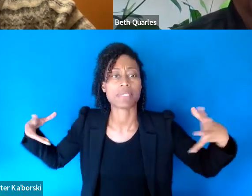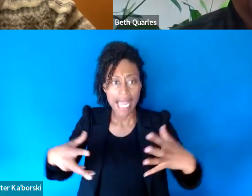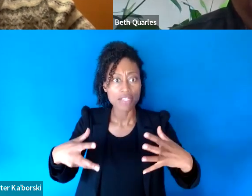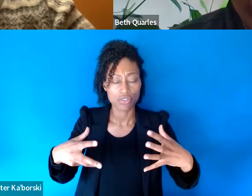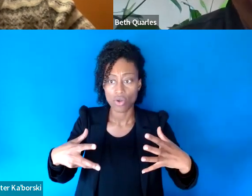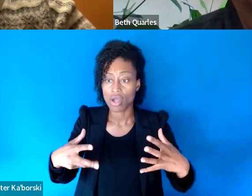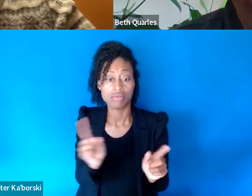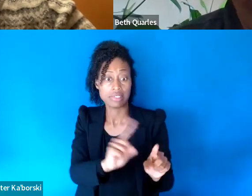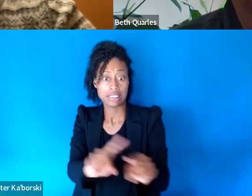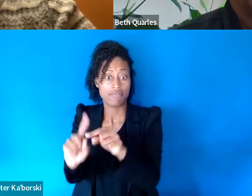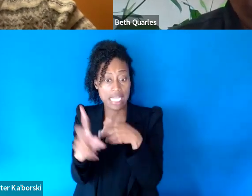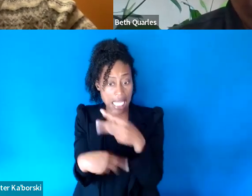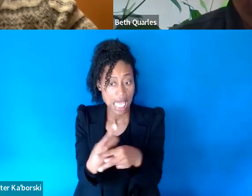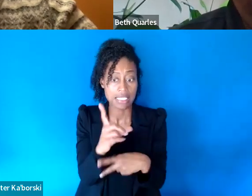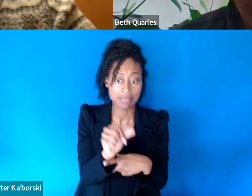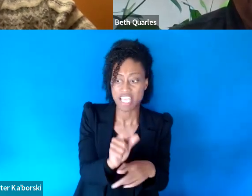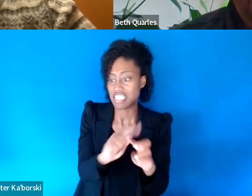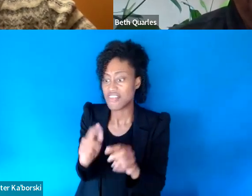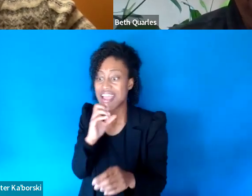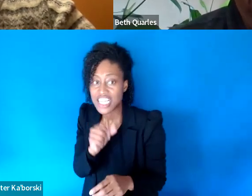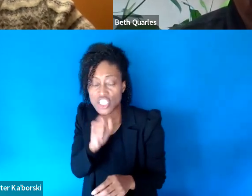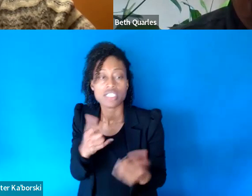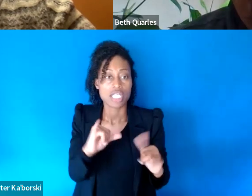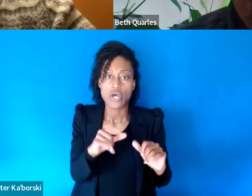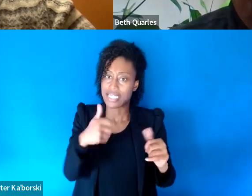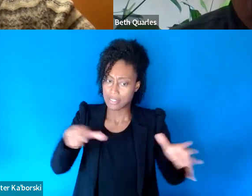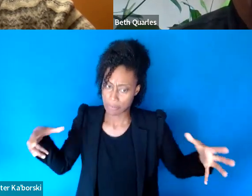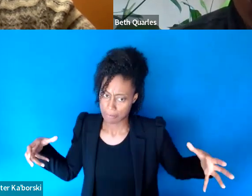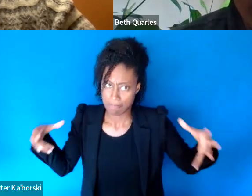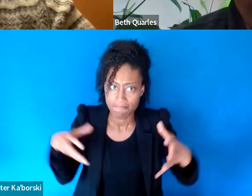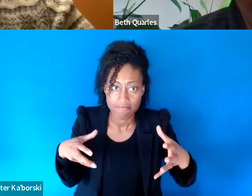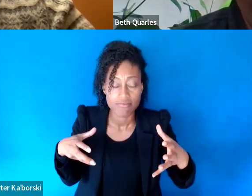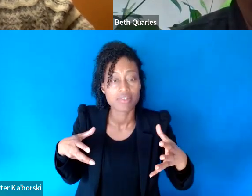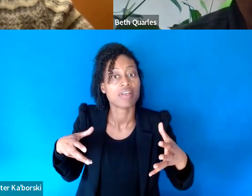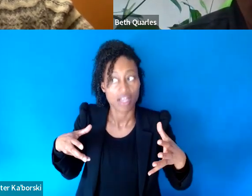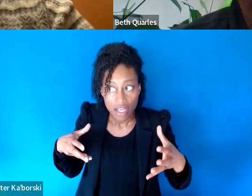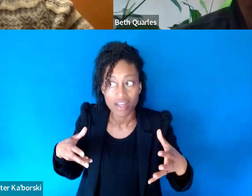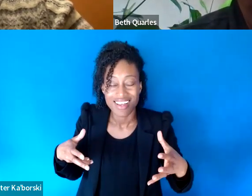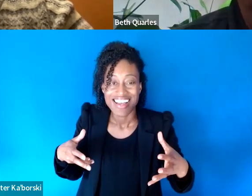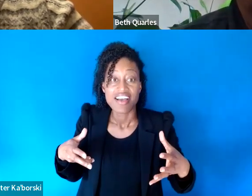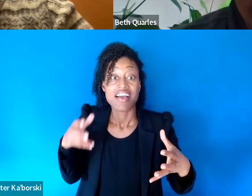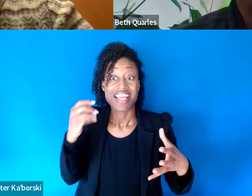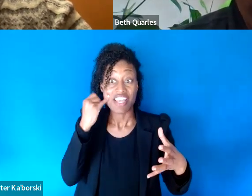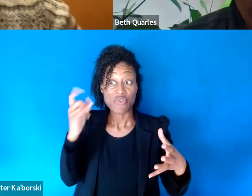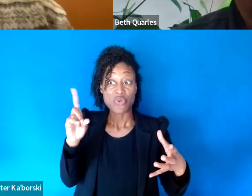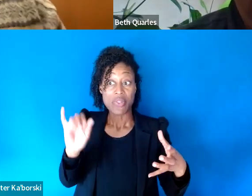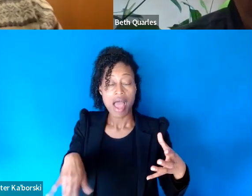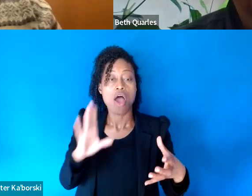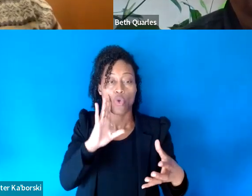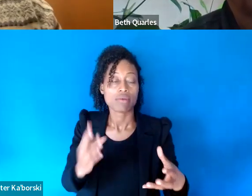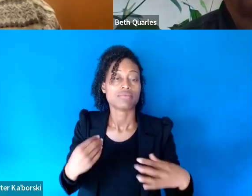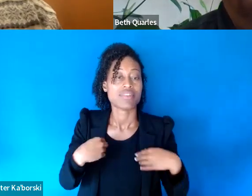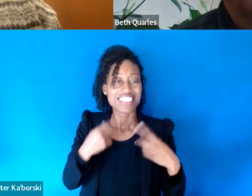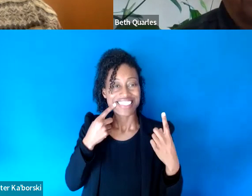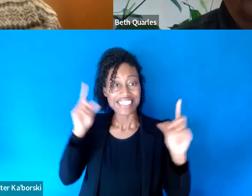ages, to make success. And people need to see us